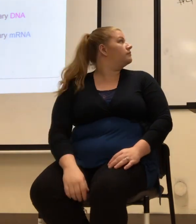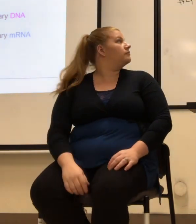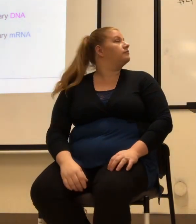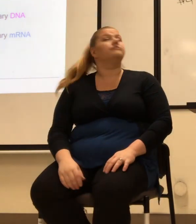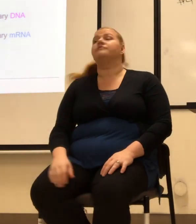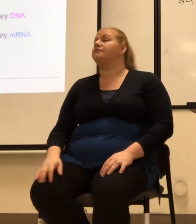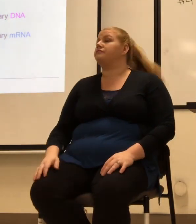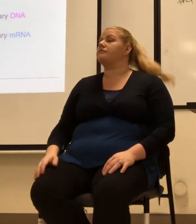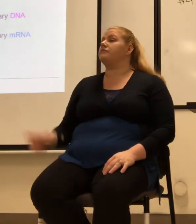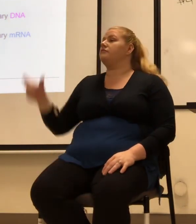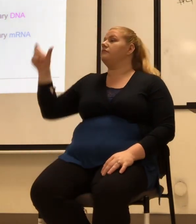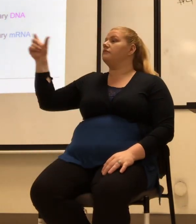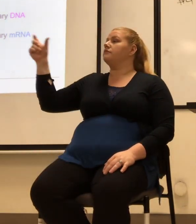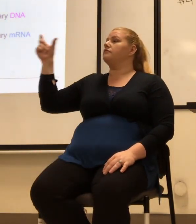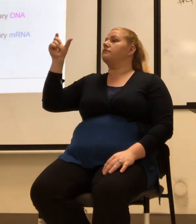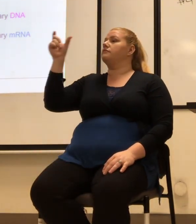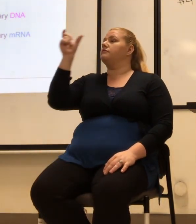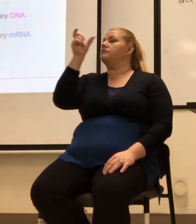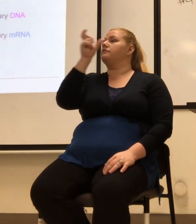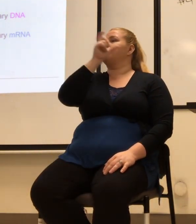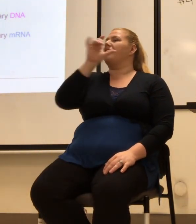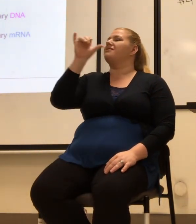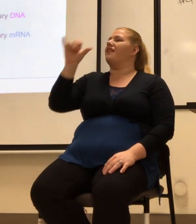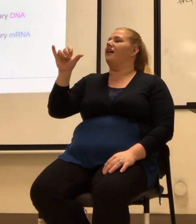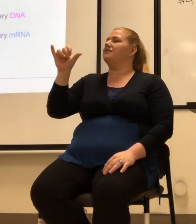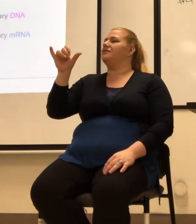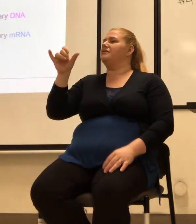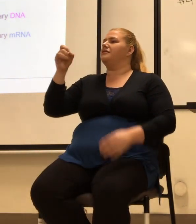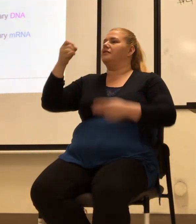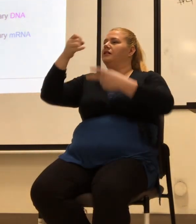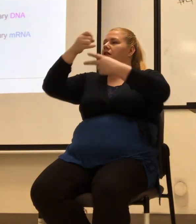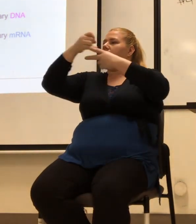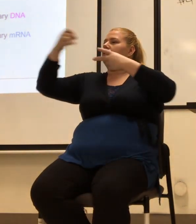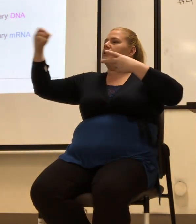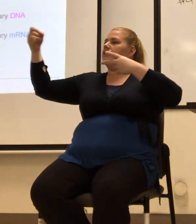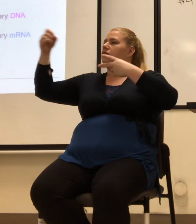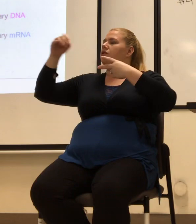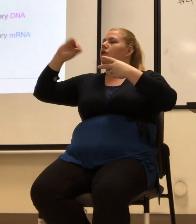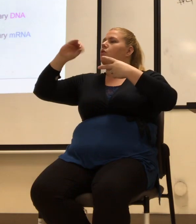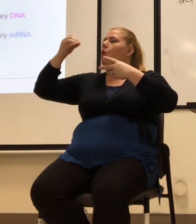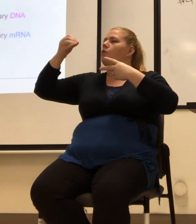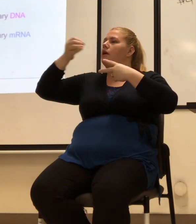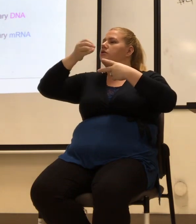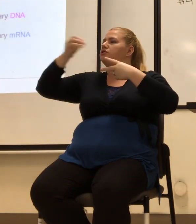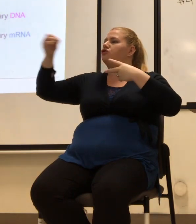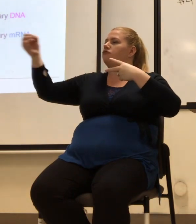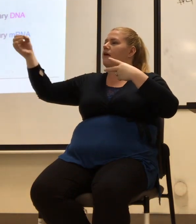And I'm calling that the coding strand of the DNA.